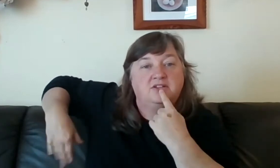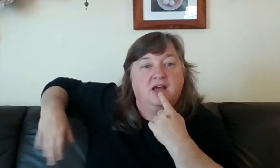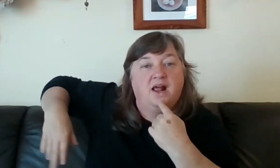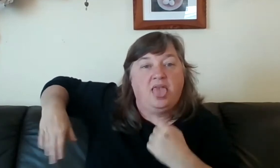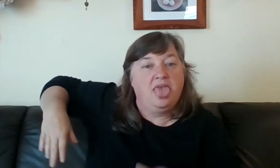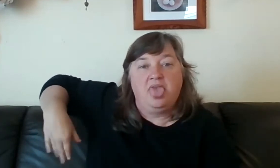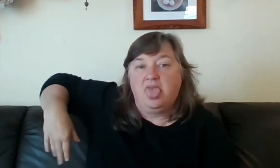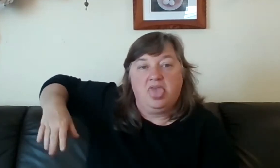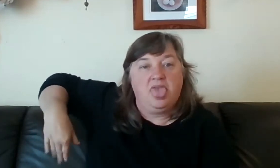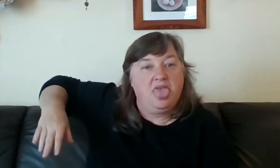tongue.